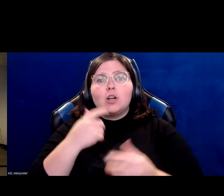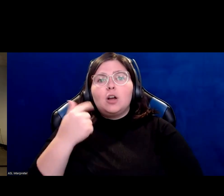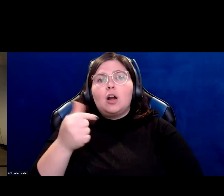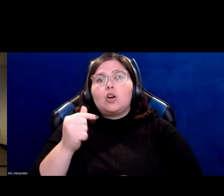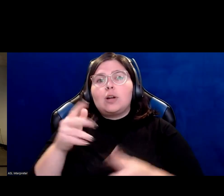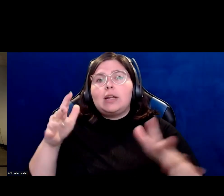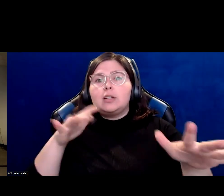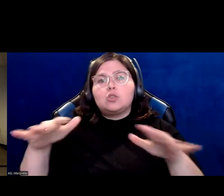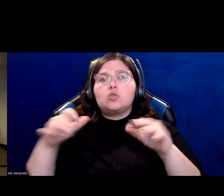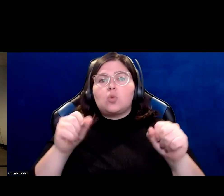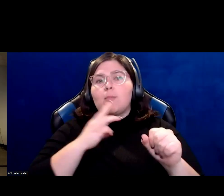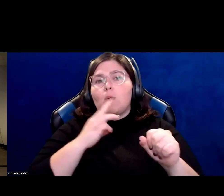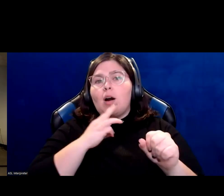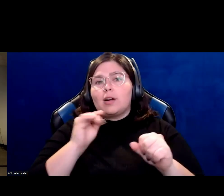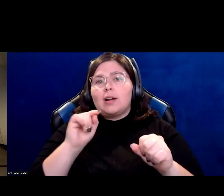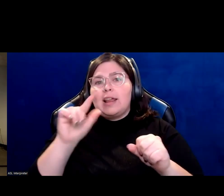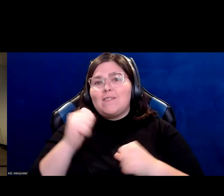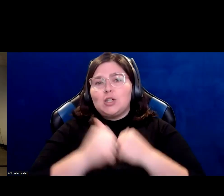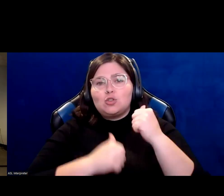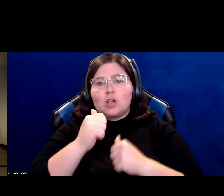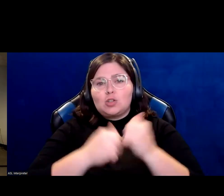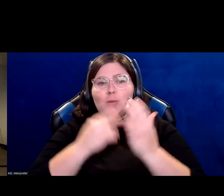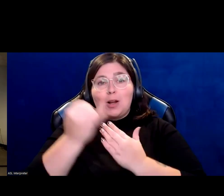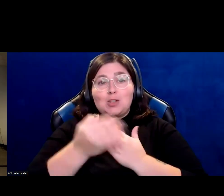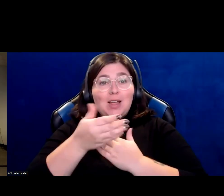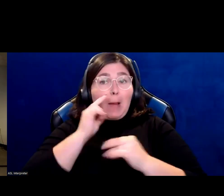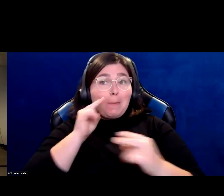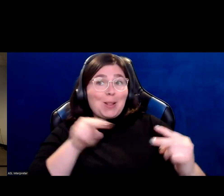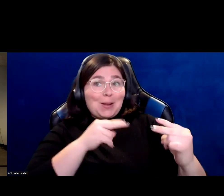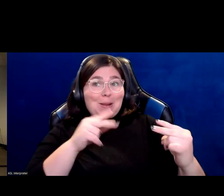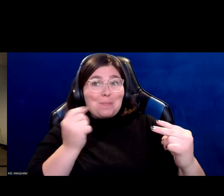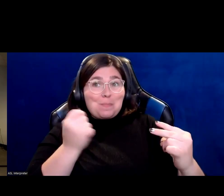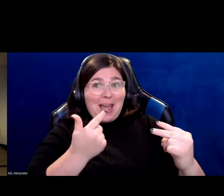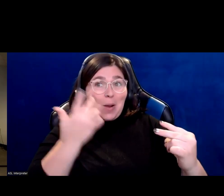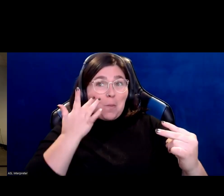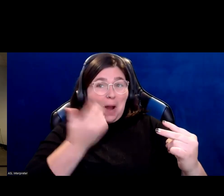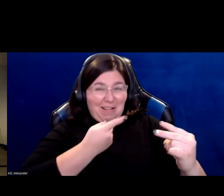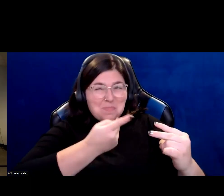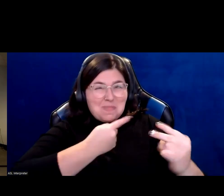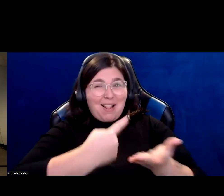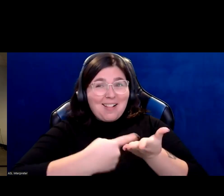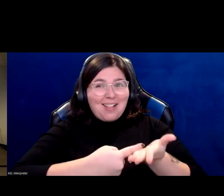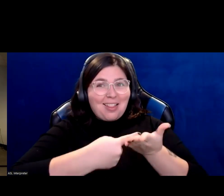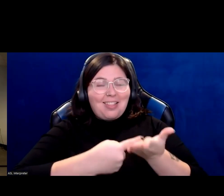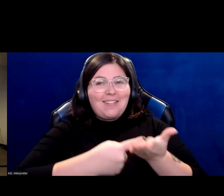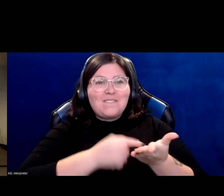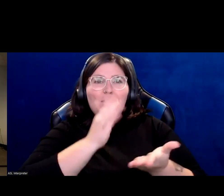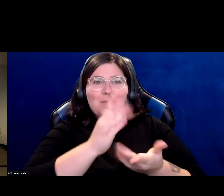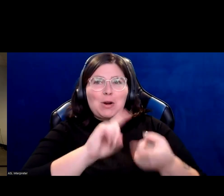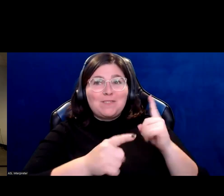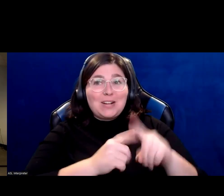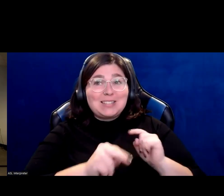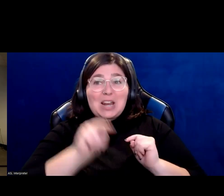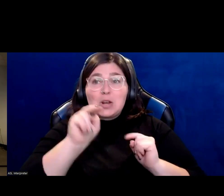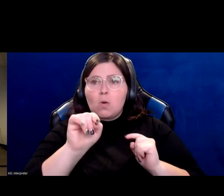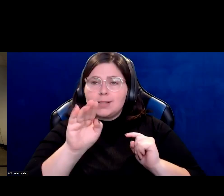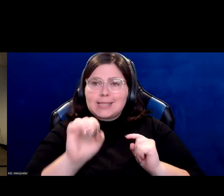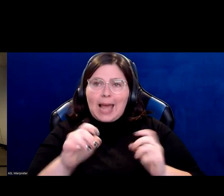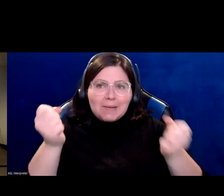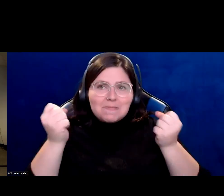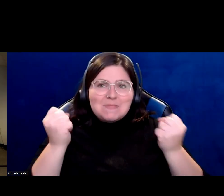infrastructure project there. I'm looking at Peg because Peg and I have been talking about this with some of her friends in Northside for many